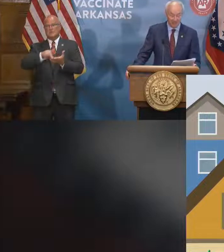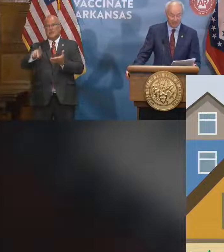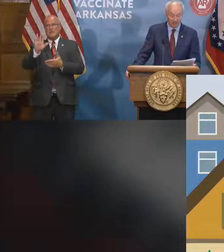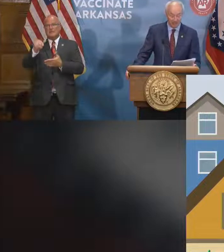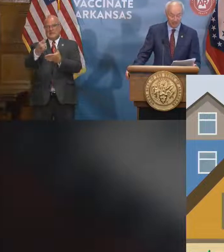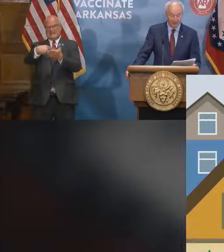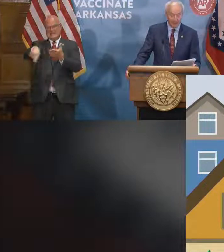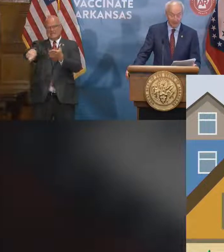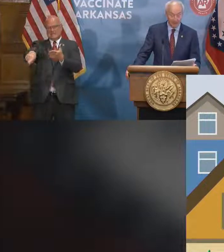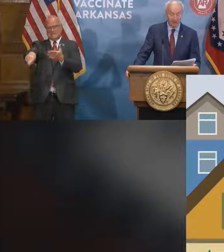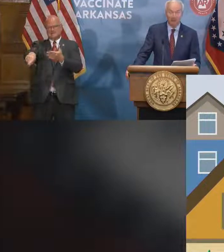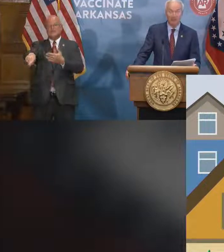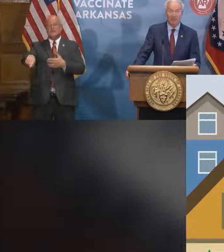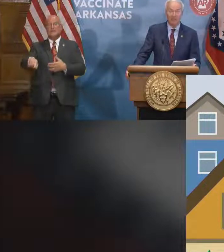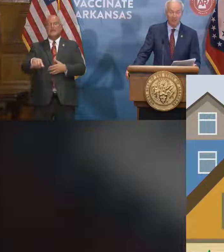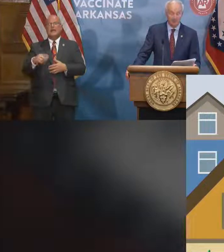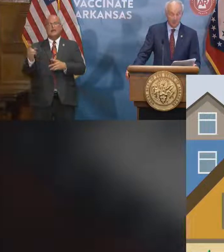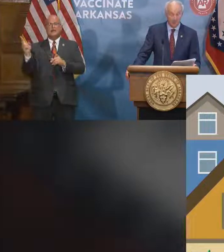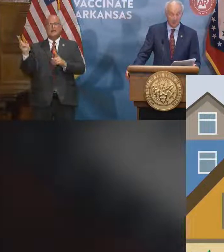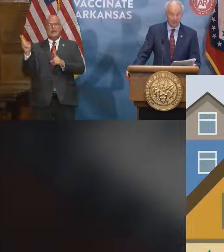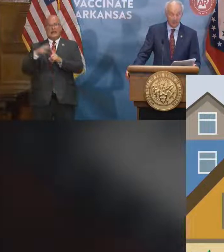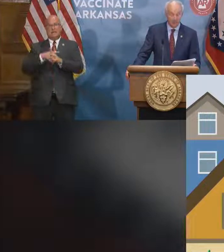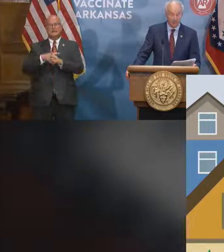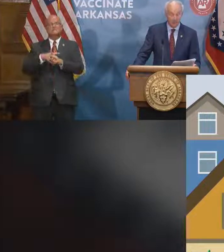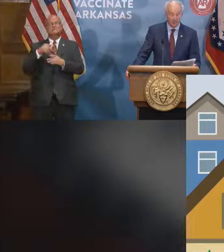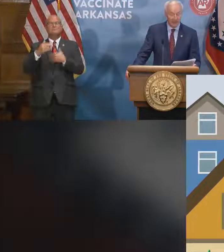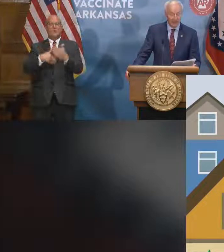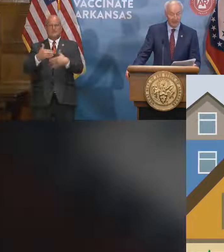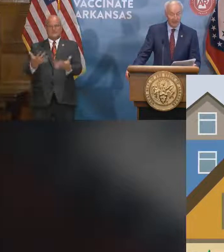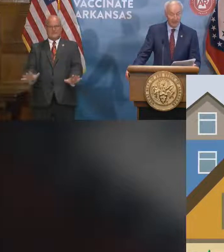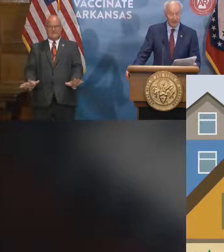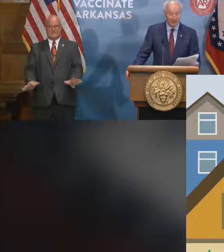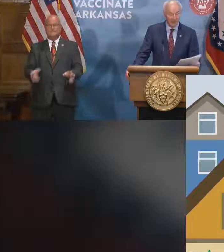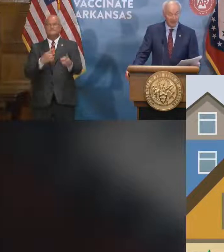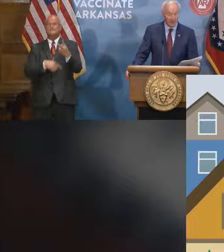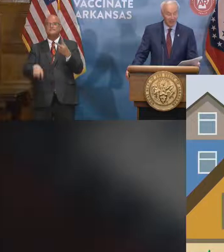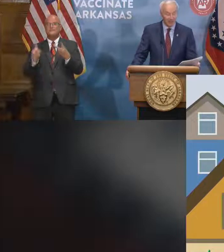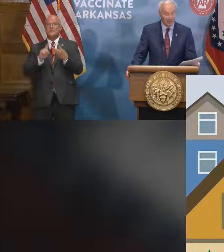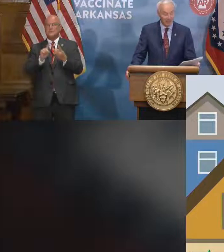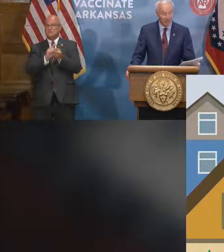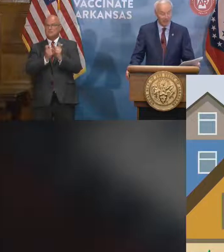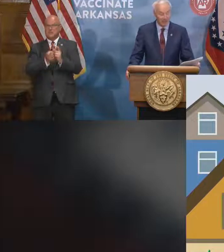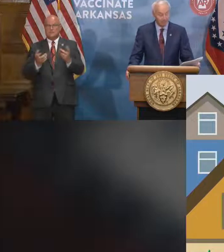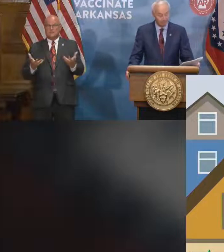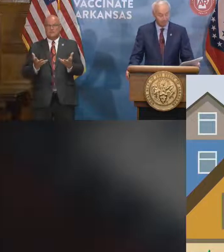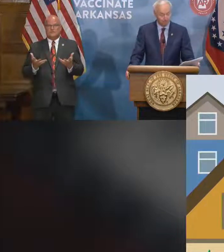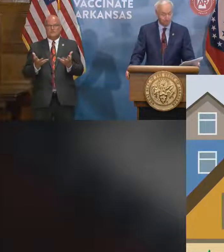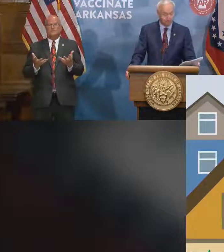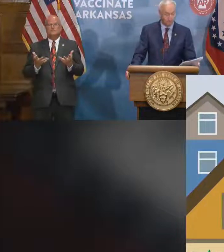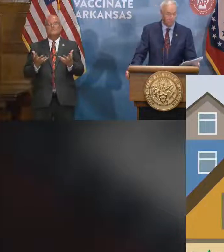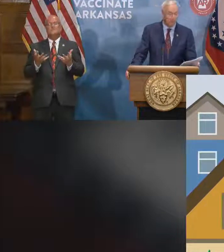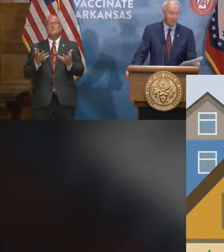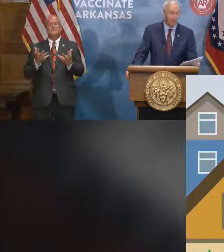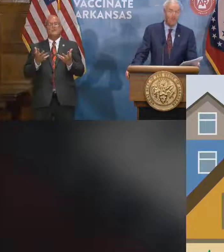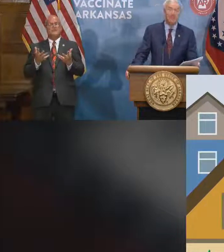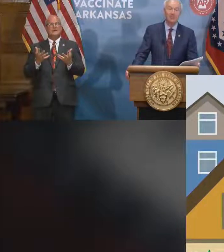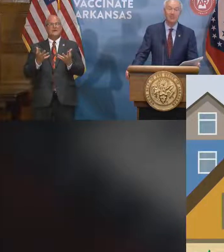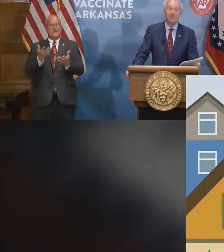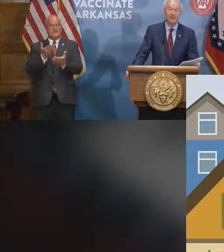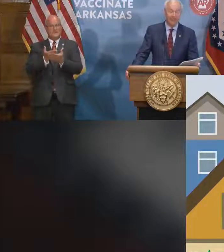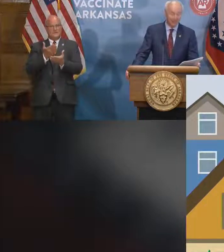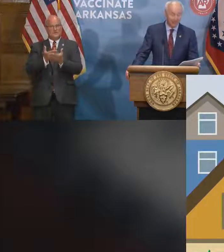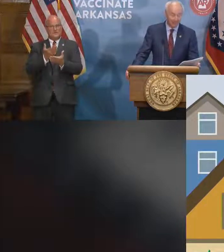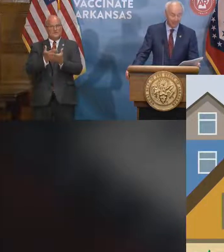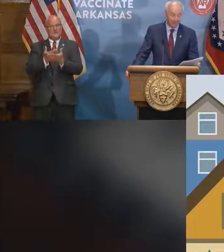by next week and their applications processed. The second change is that